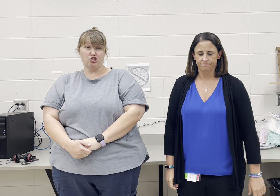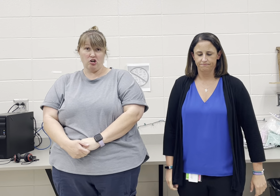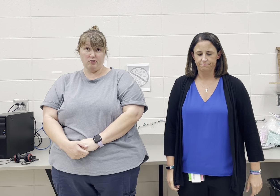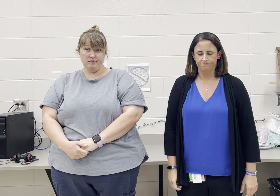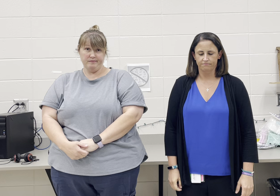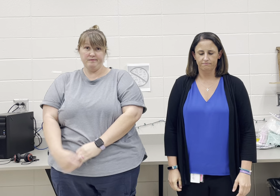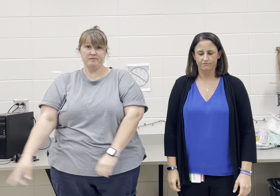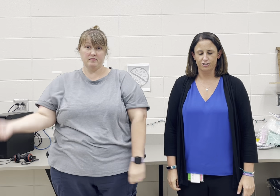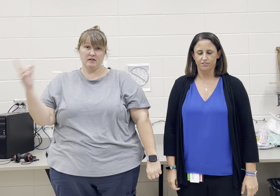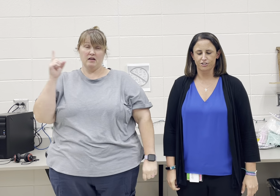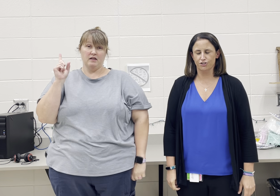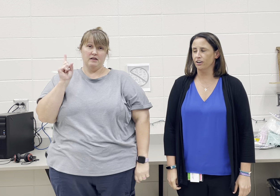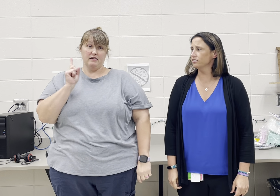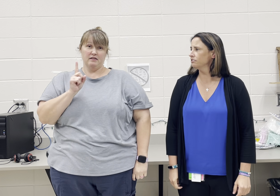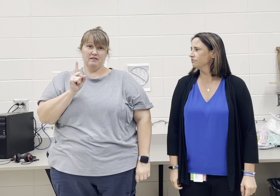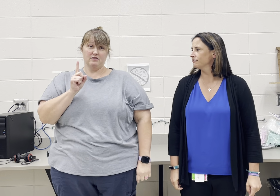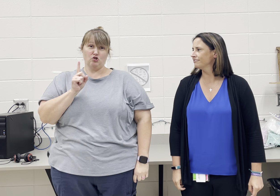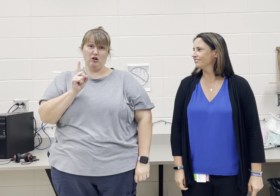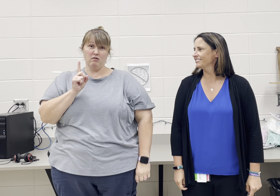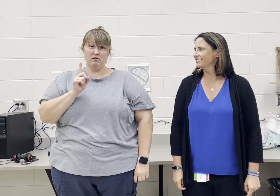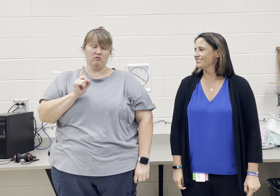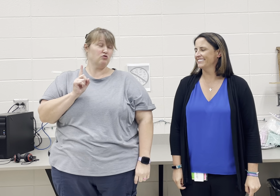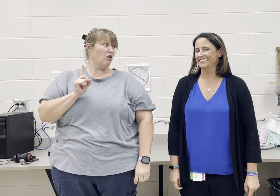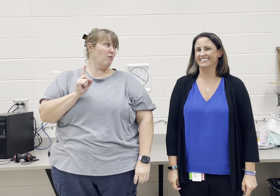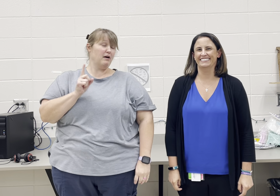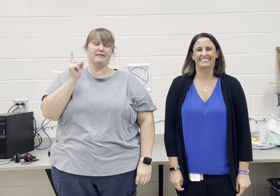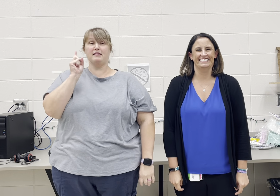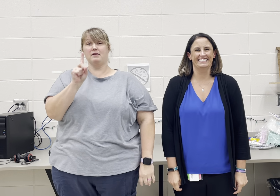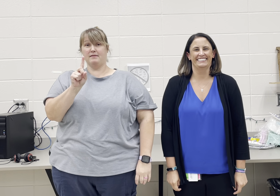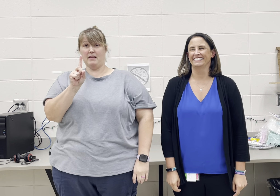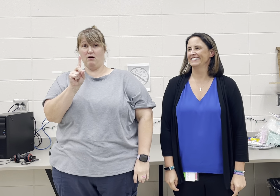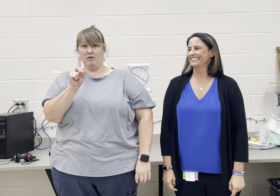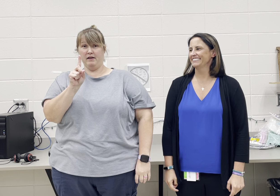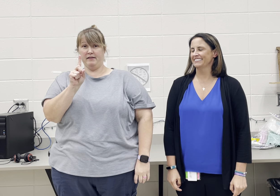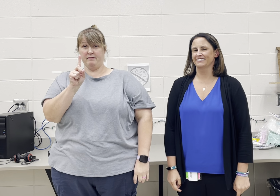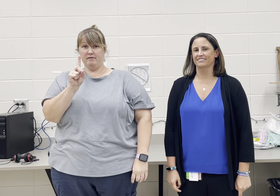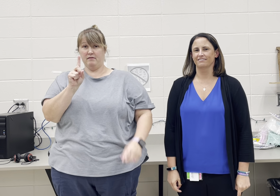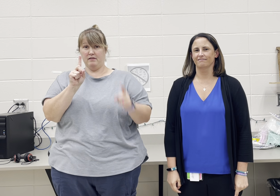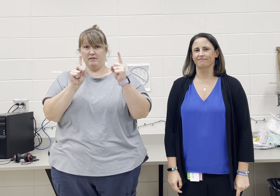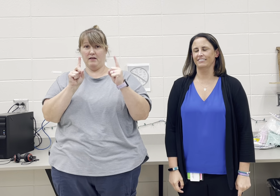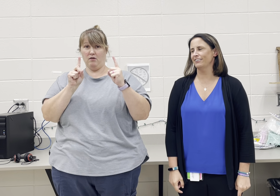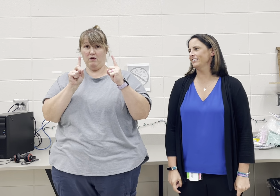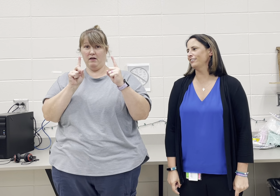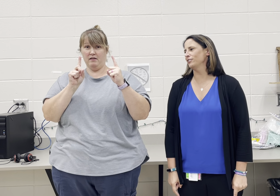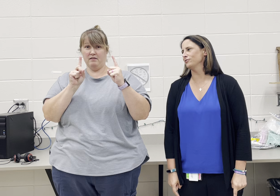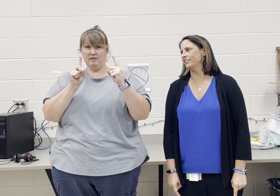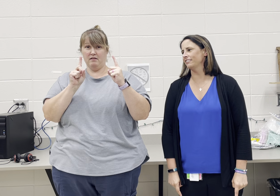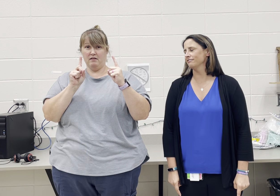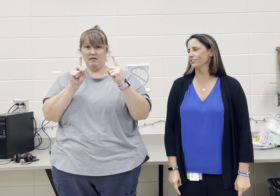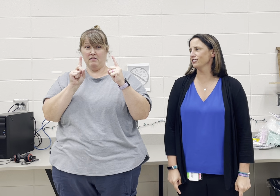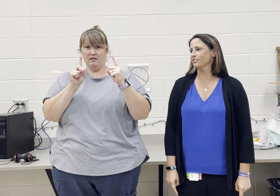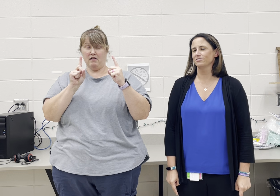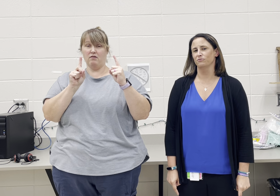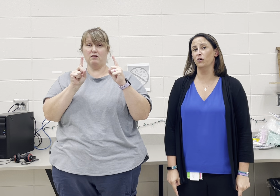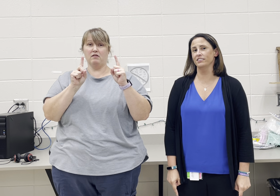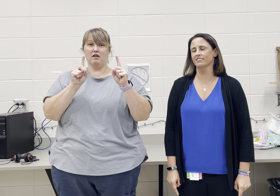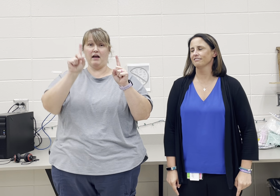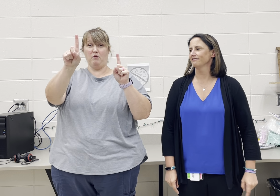Struggle. Scruggle. Scruggle on the struggle bus. CL1. CL1. They don't know CL, so just ones. Okay,